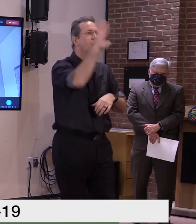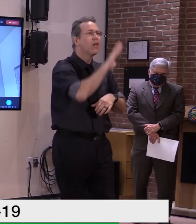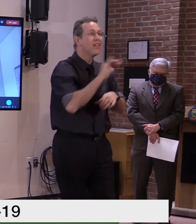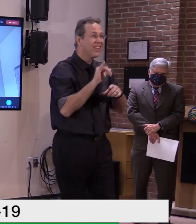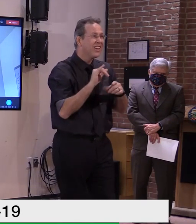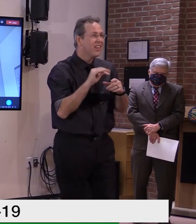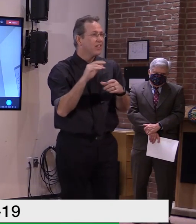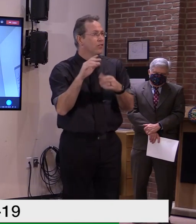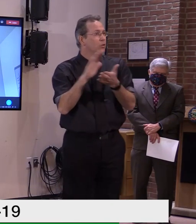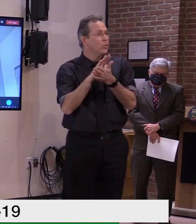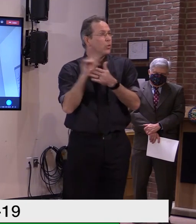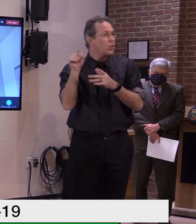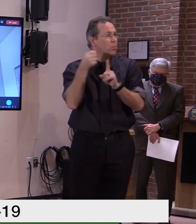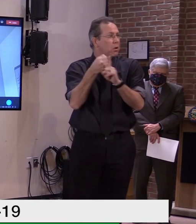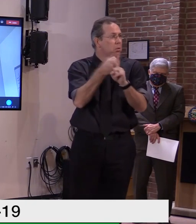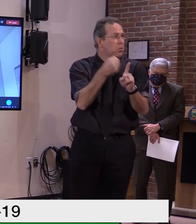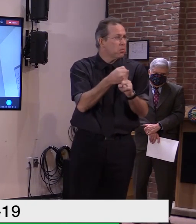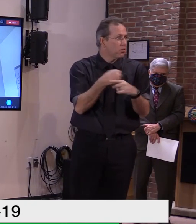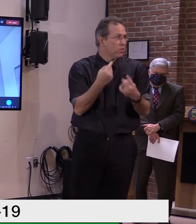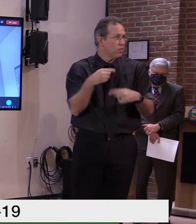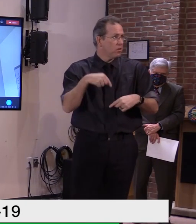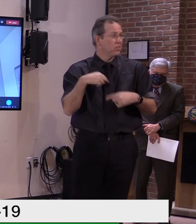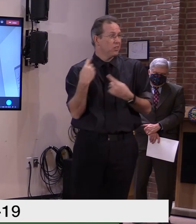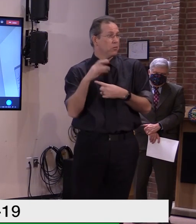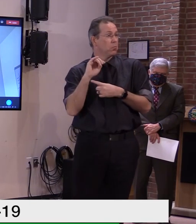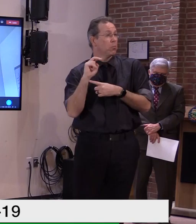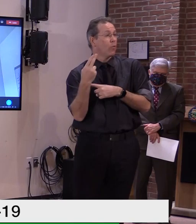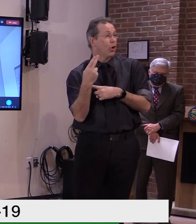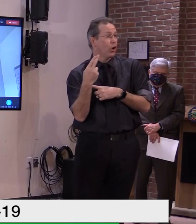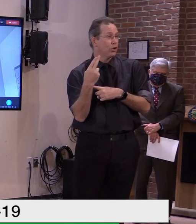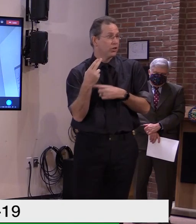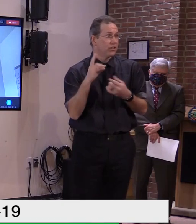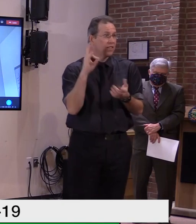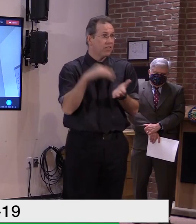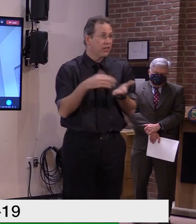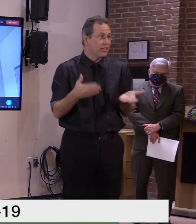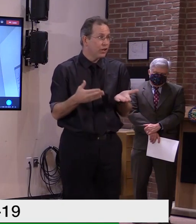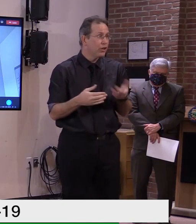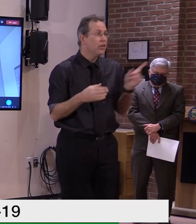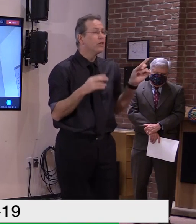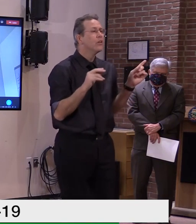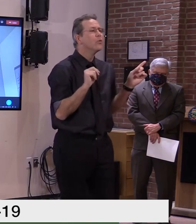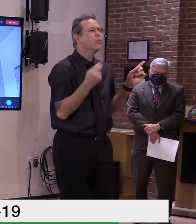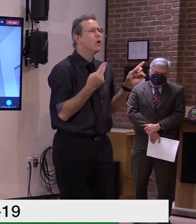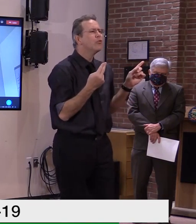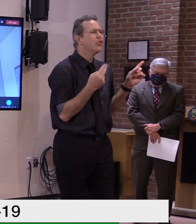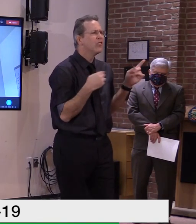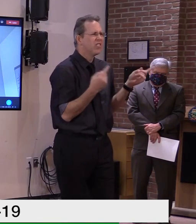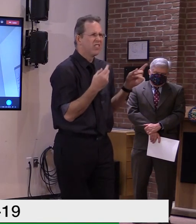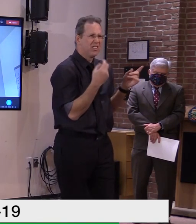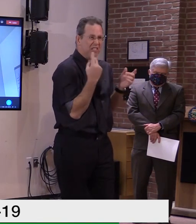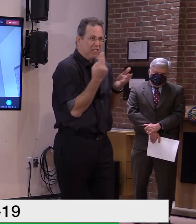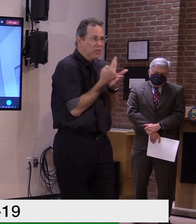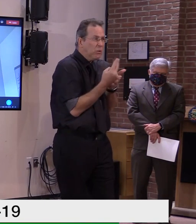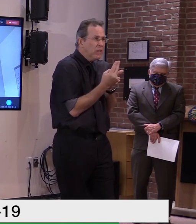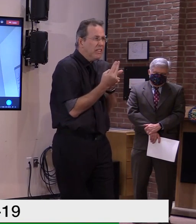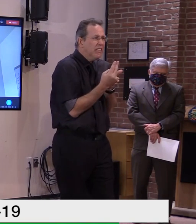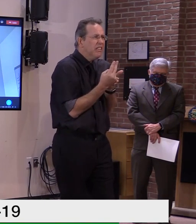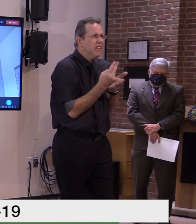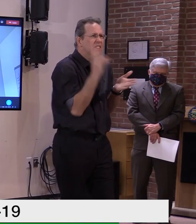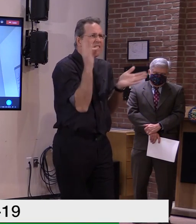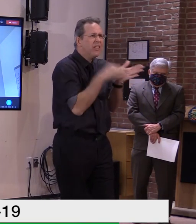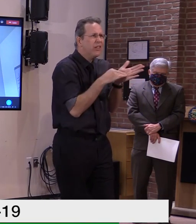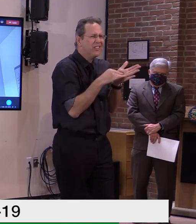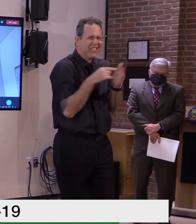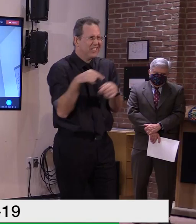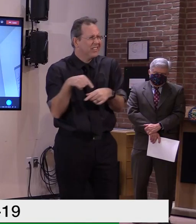since March. New Hampshire has had the same number of cases in just the last 2 weeks, and Maine, unfortunately, has had about